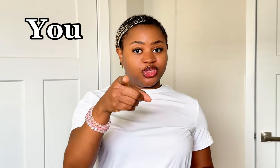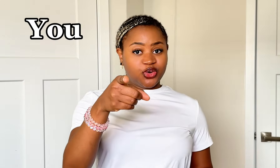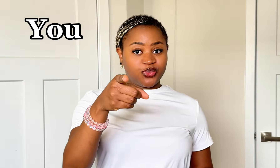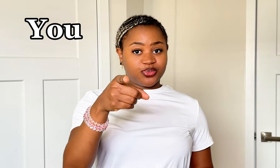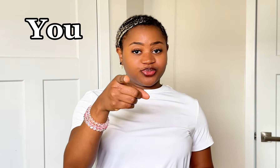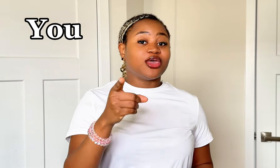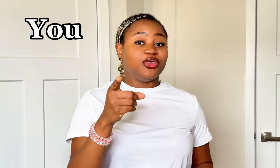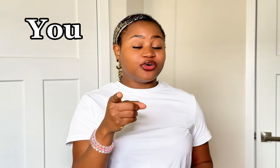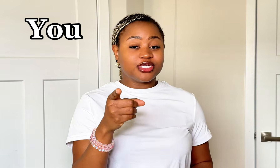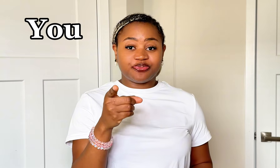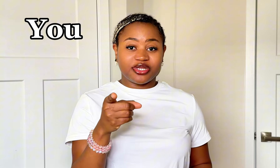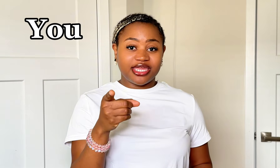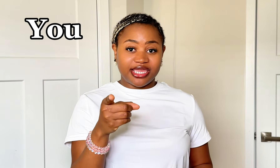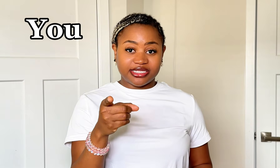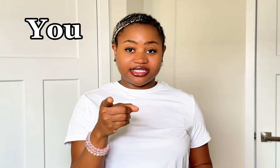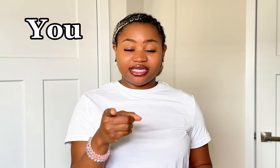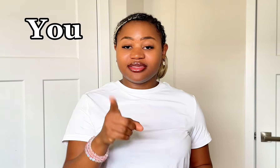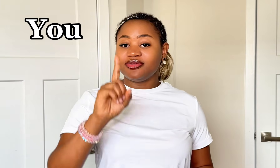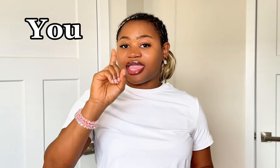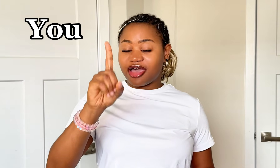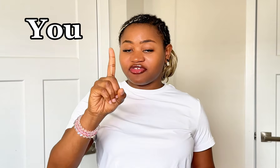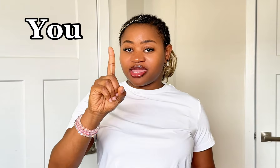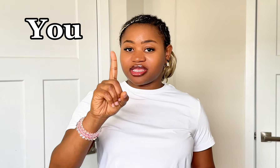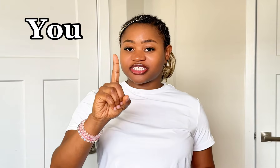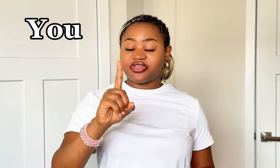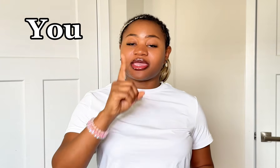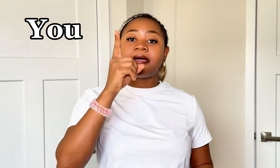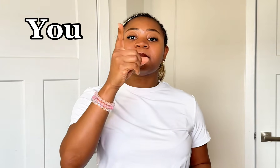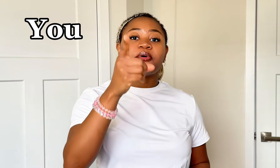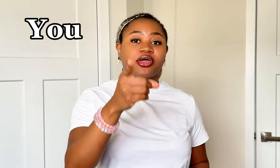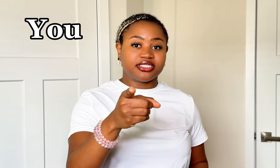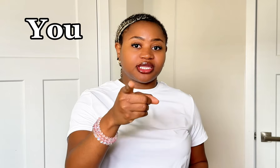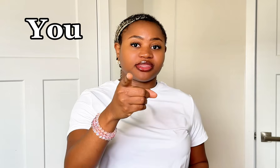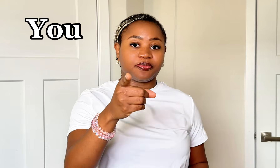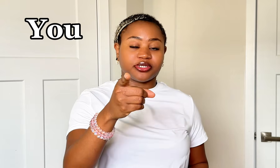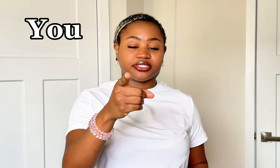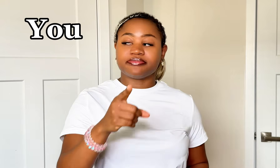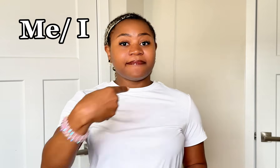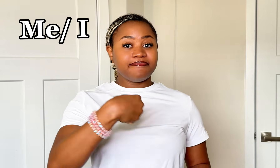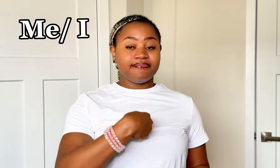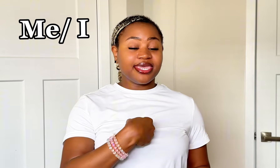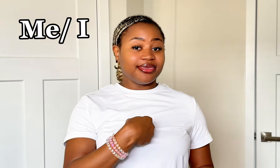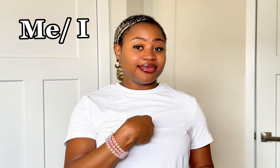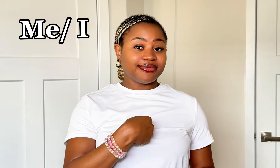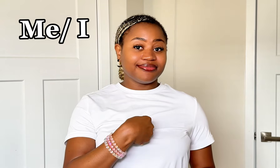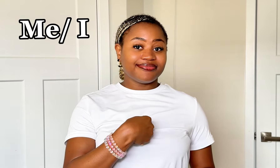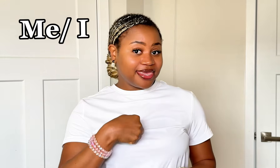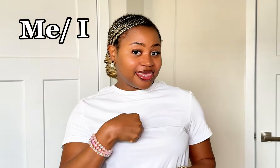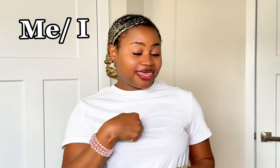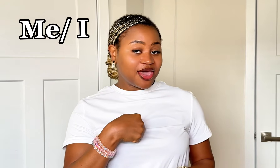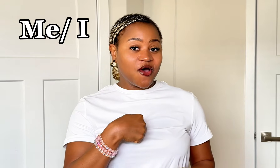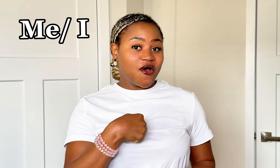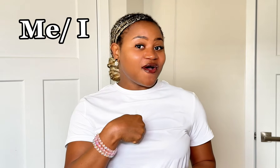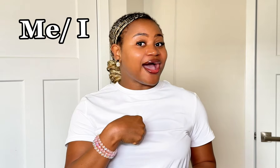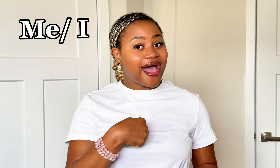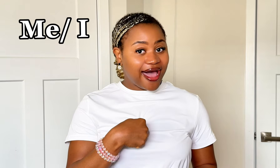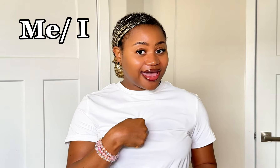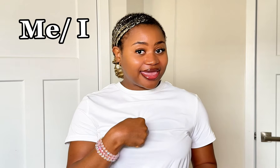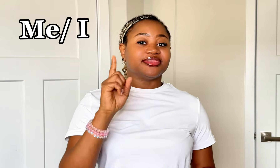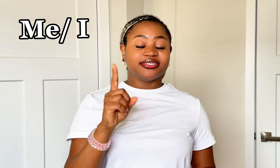You is pretty easy. You have your index finger pointing at the person. Me or I. This